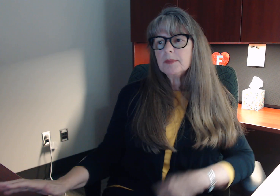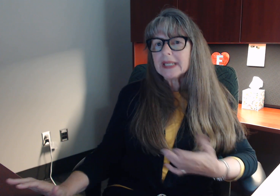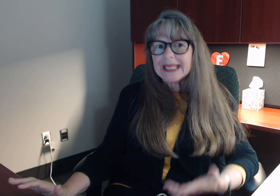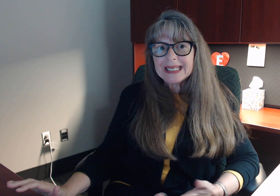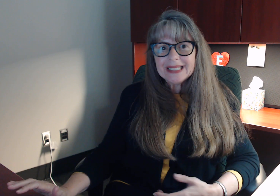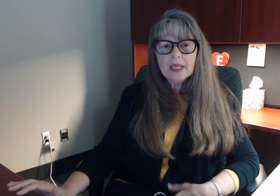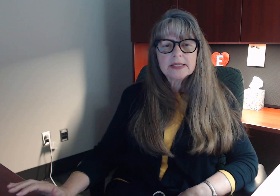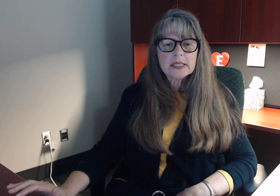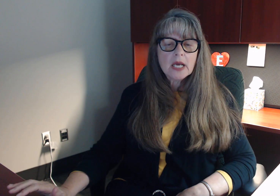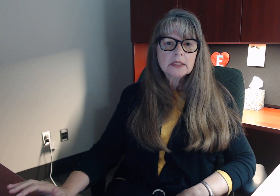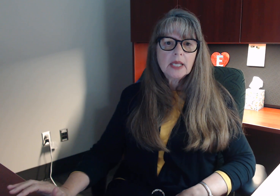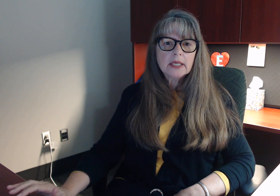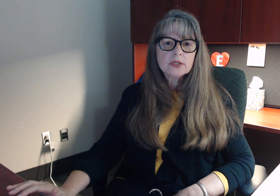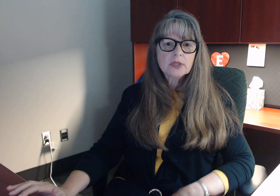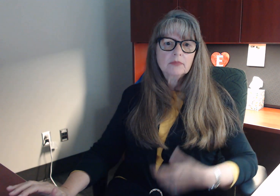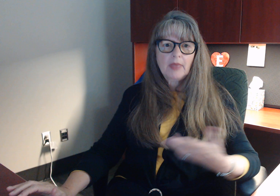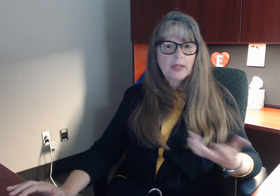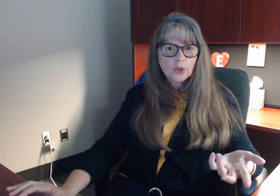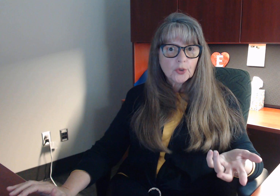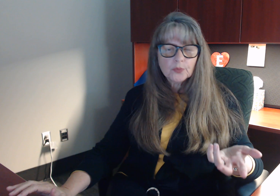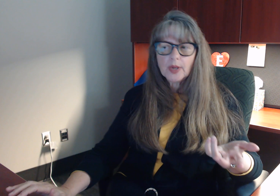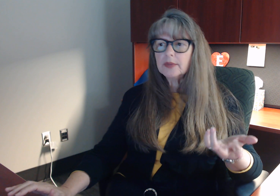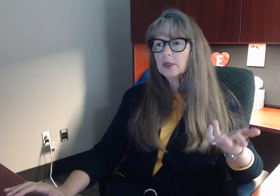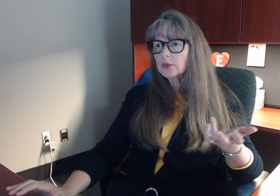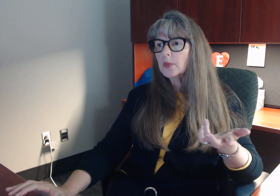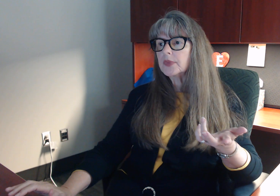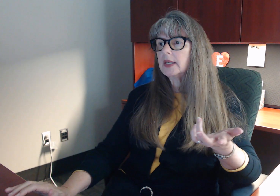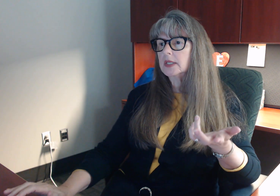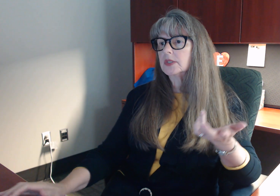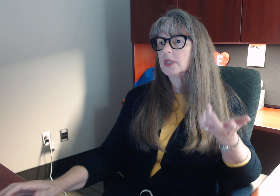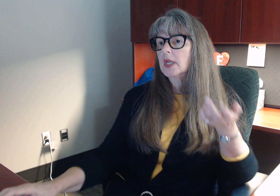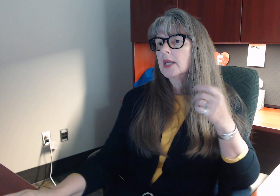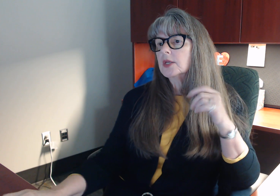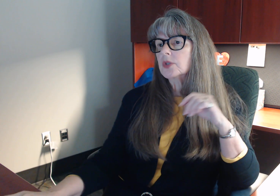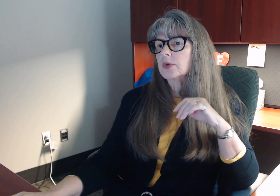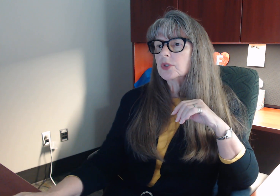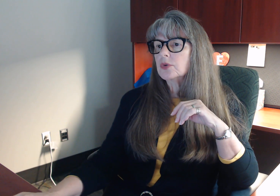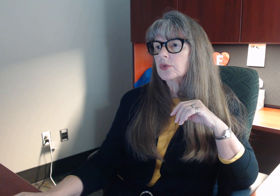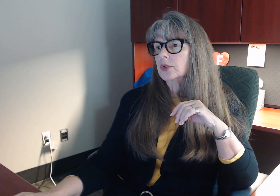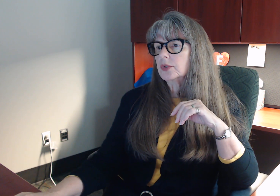get it. It's not like, because they learn, right? They learn what that is. So it's 2/3.